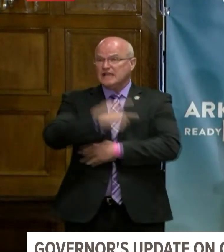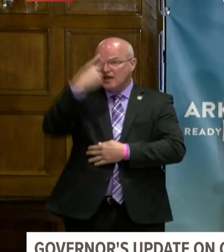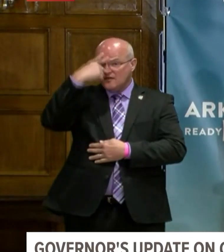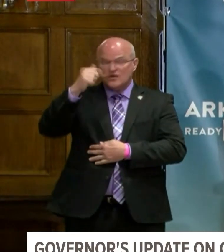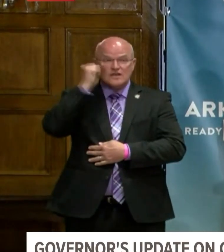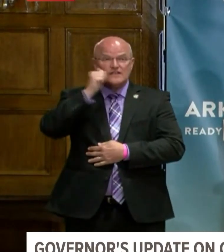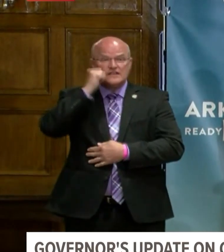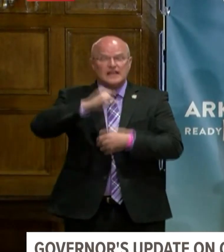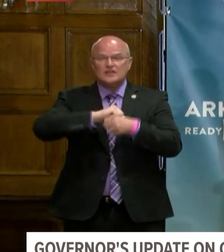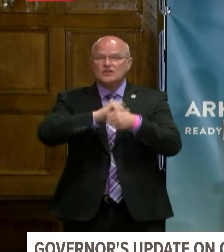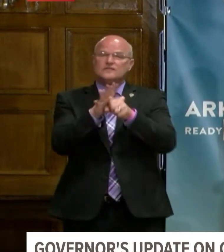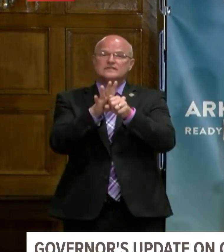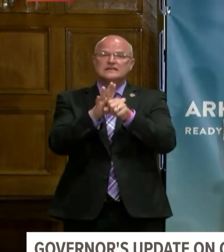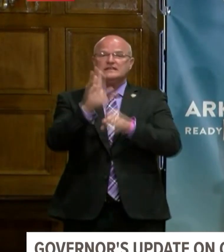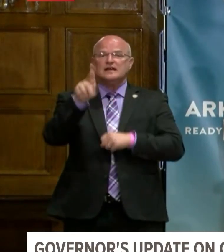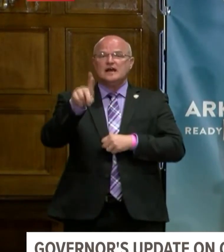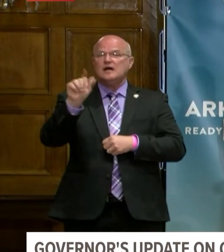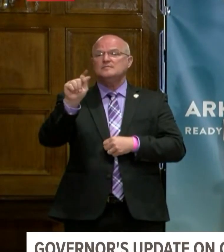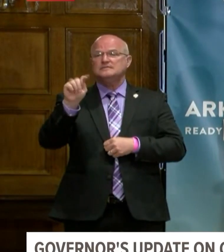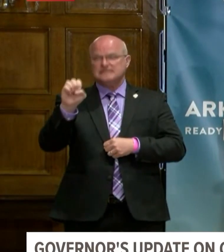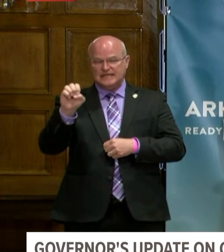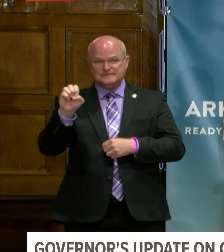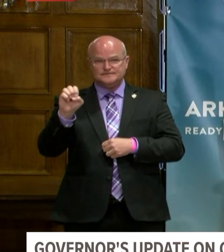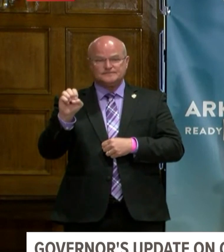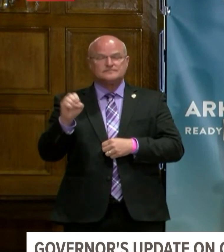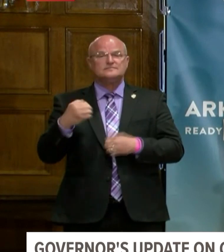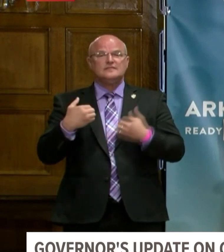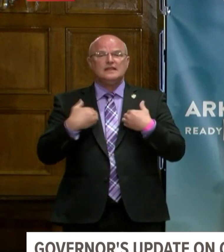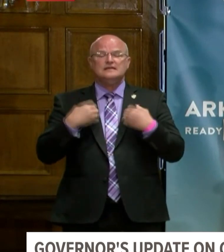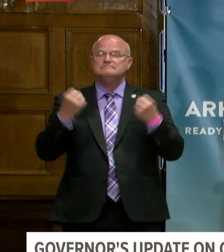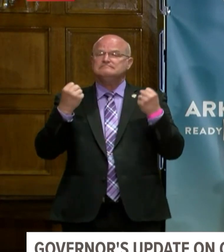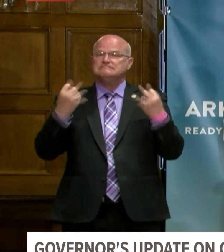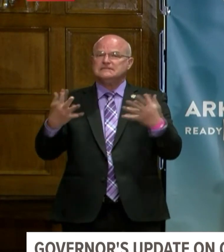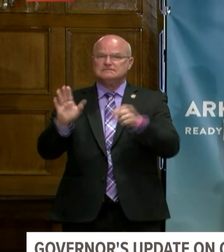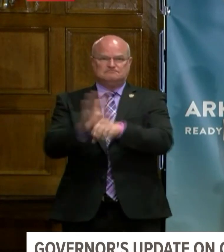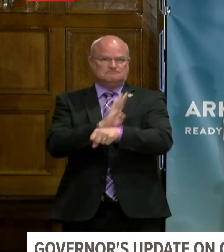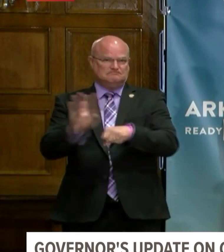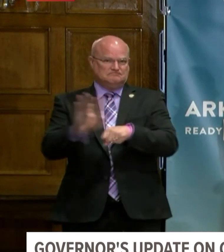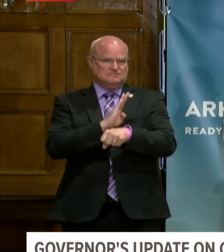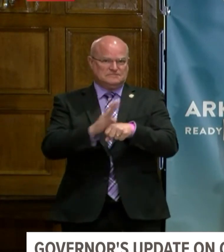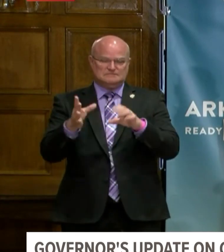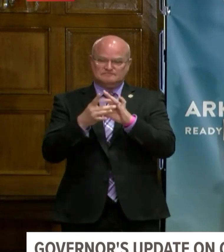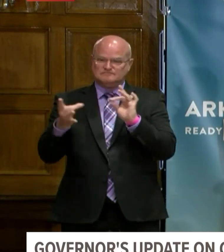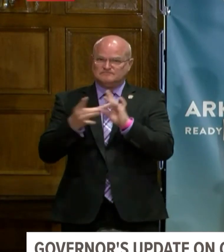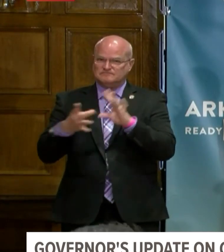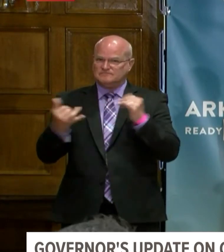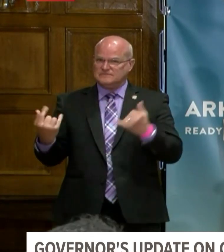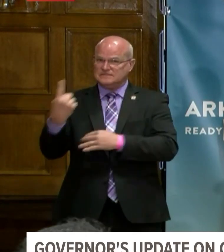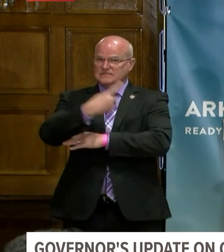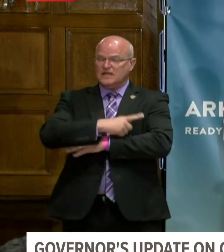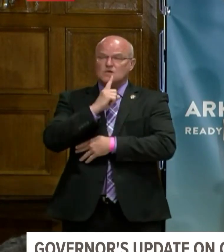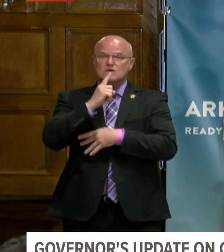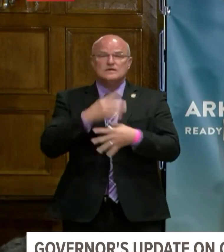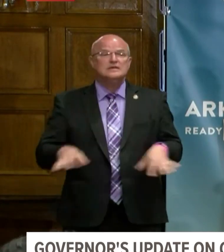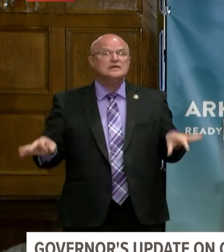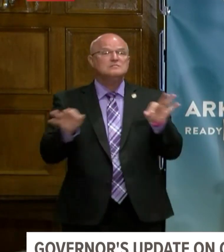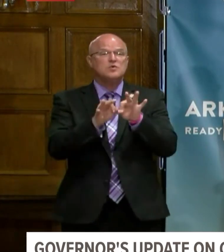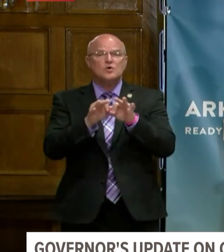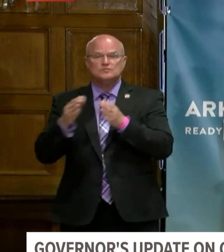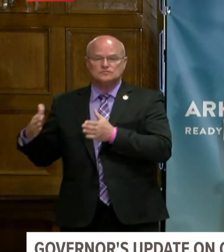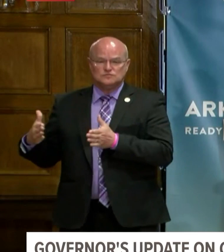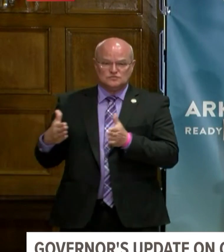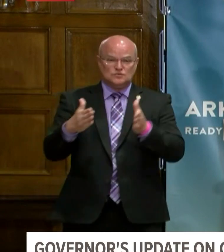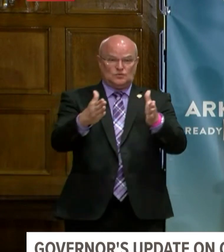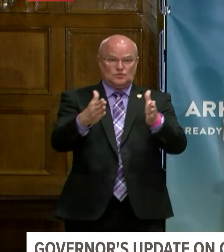the daily COVID-19 update. There is a lot of business to cover today that's important to the direction that